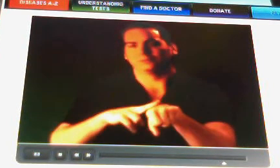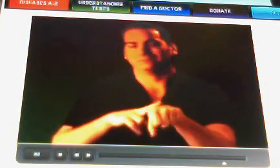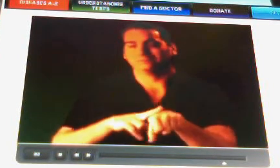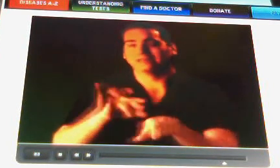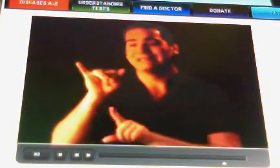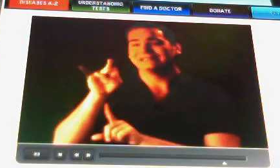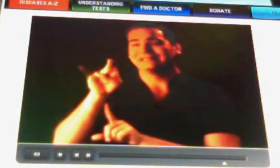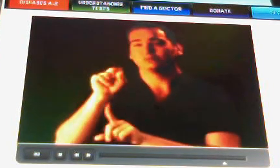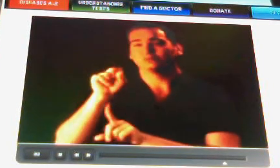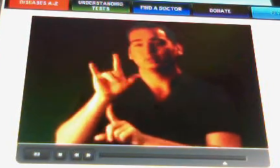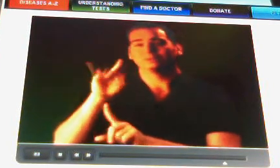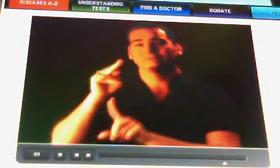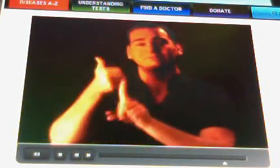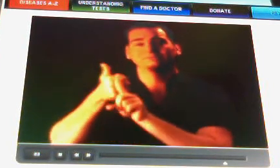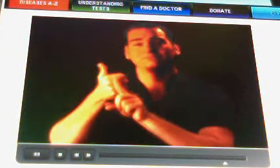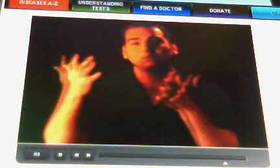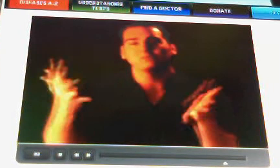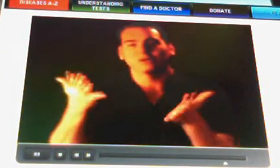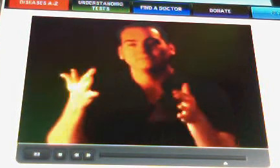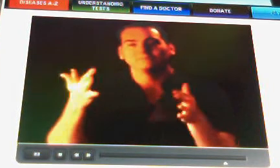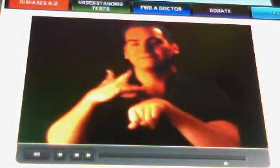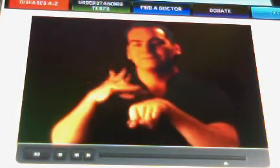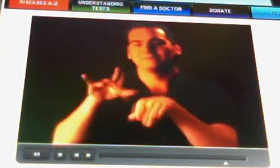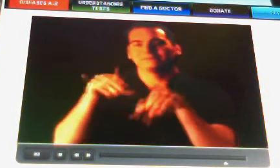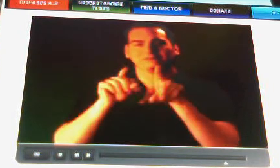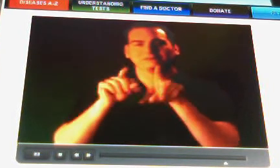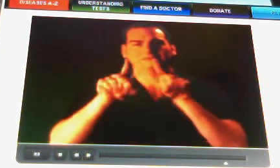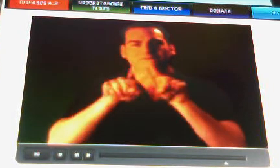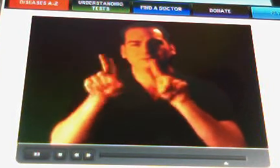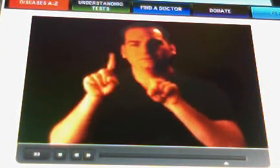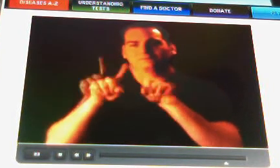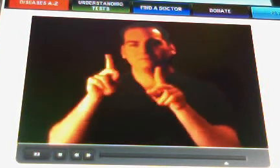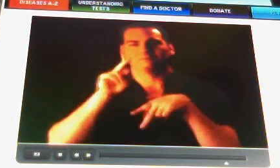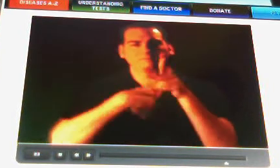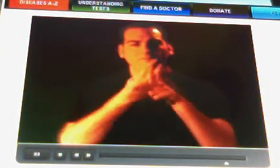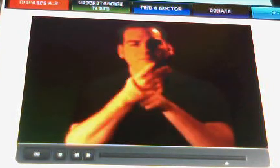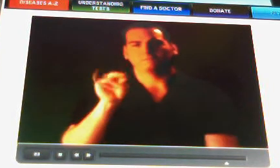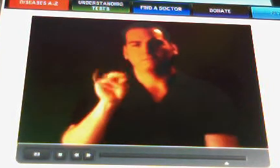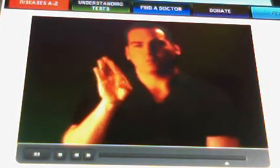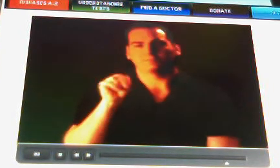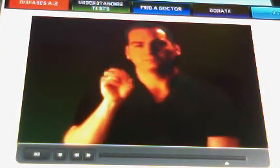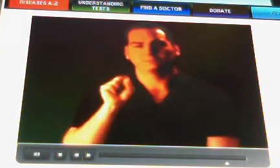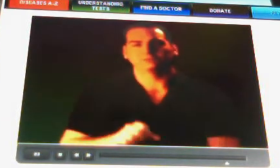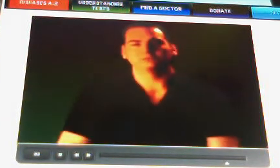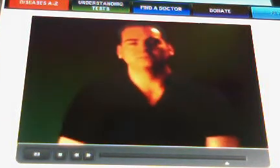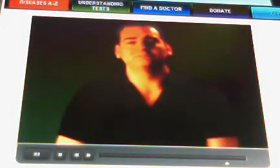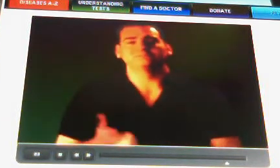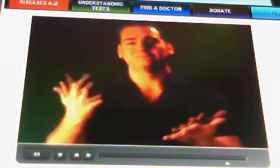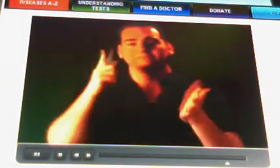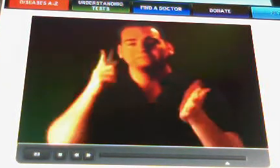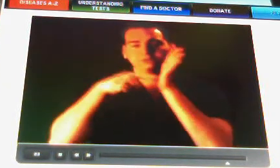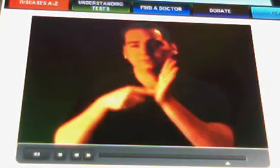insulin is used when diet, exercise, and other medications are not enough.